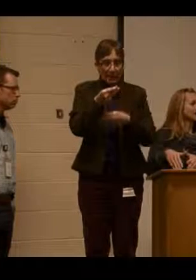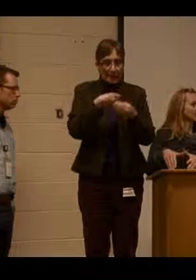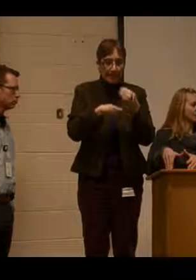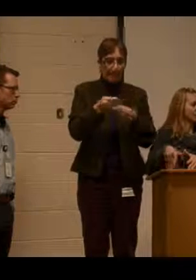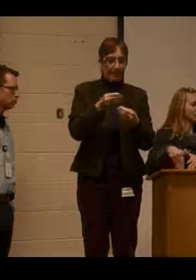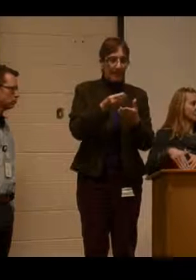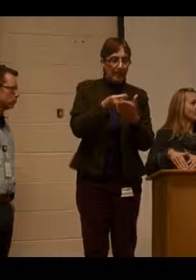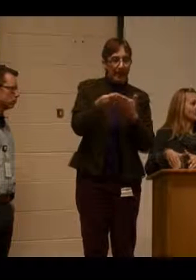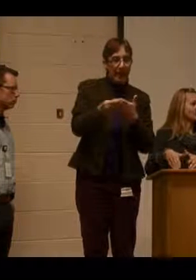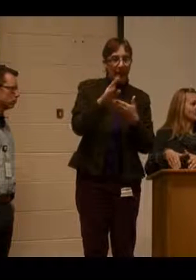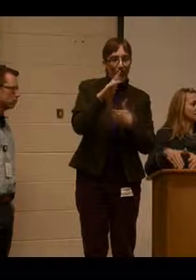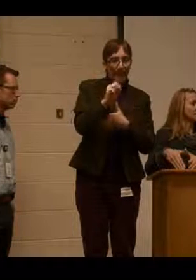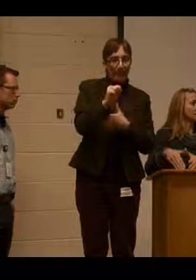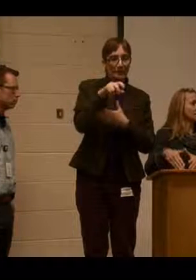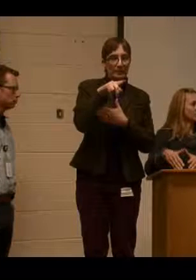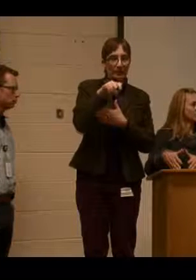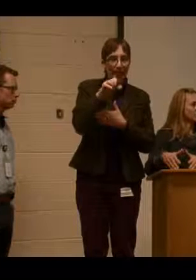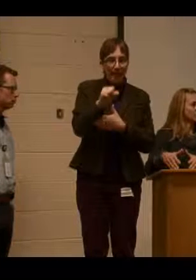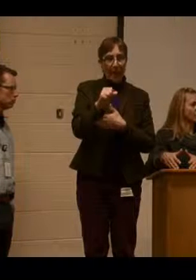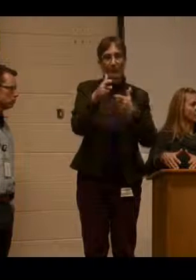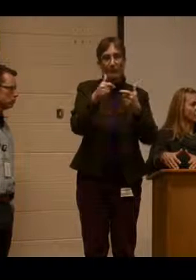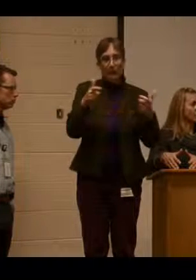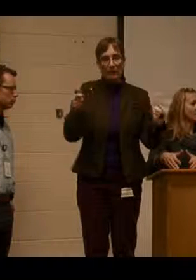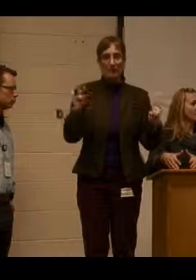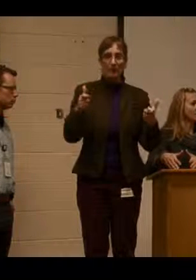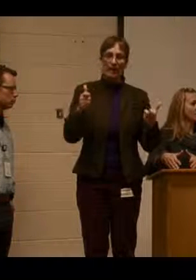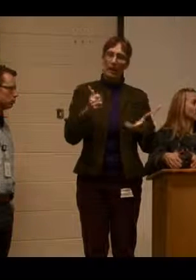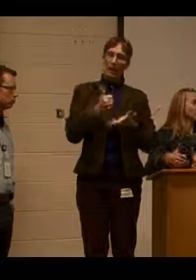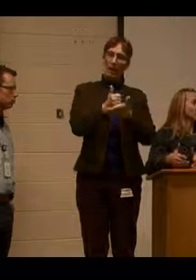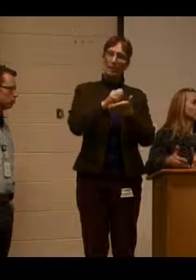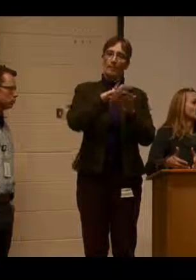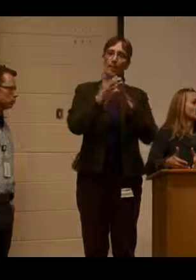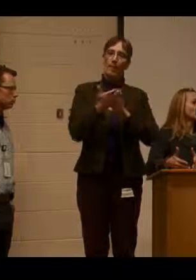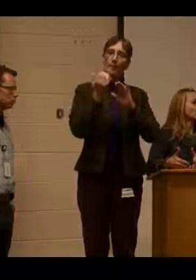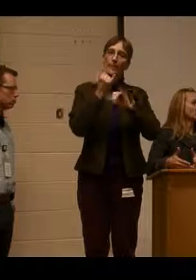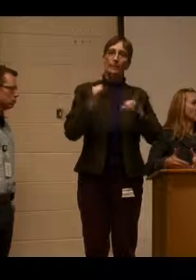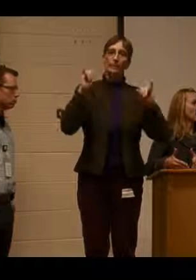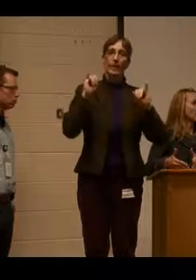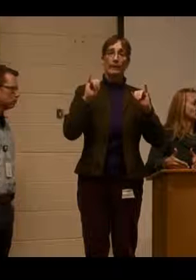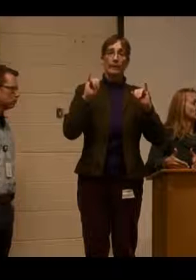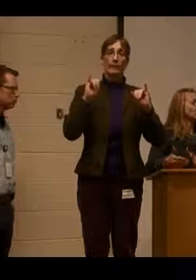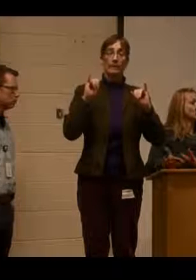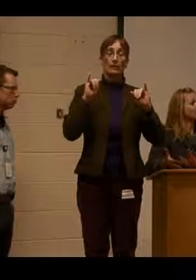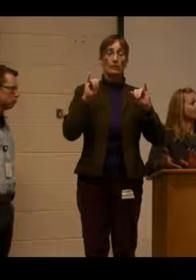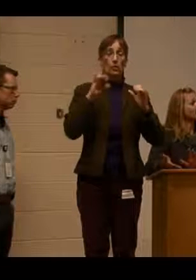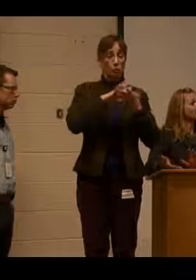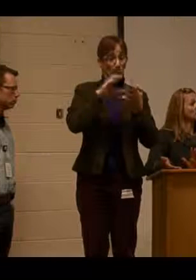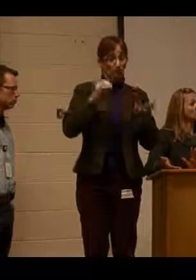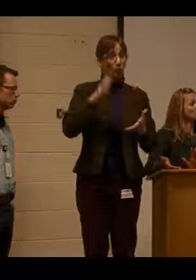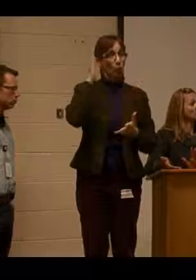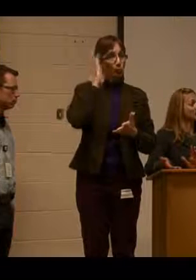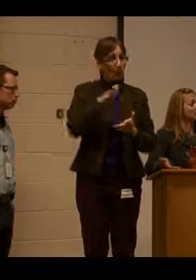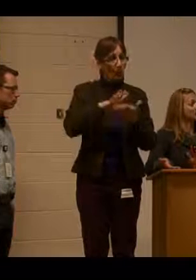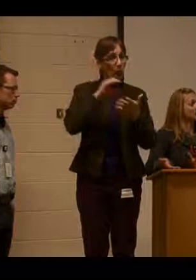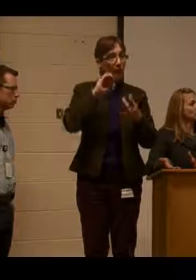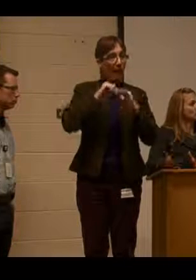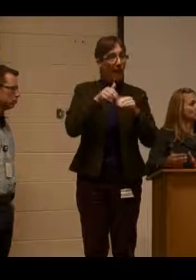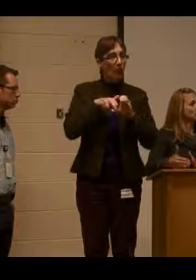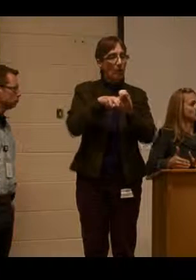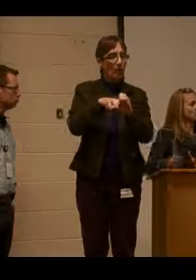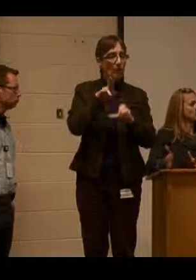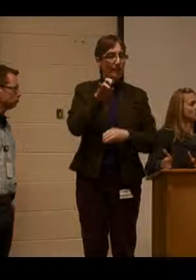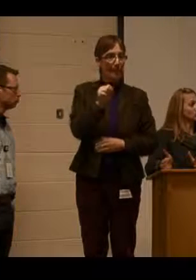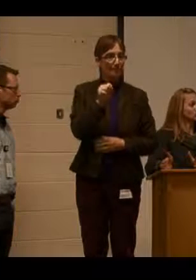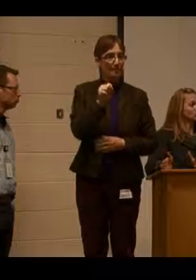help them become more independent. So they will learn routes. And if their jobs change, because some students do a different job second